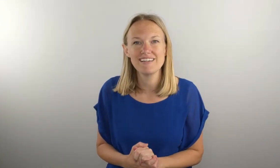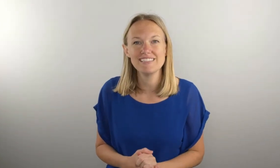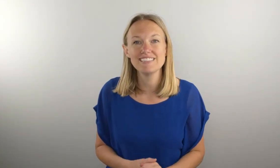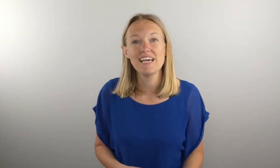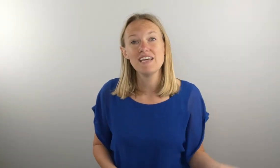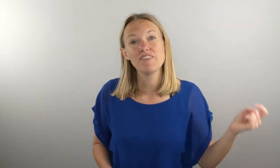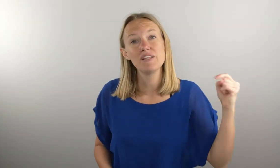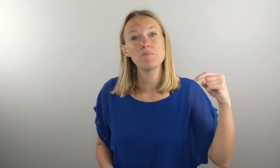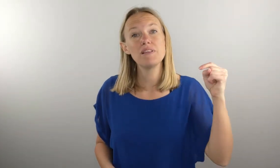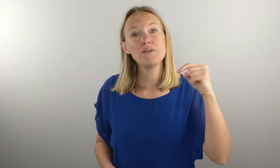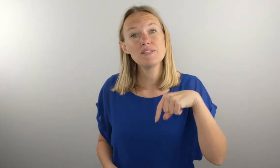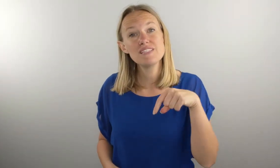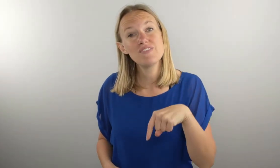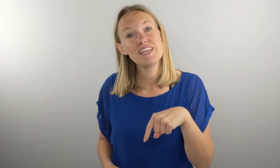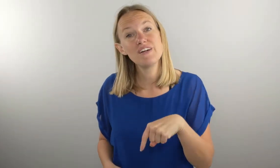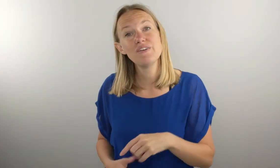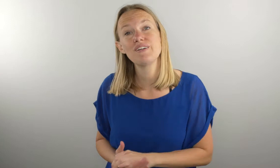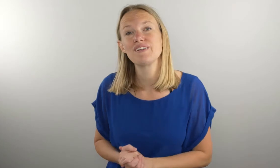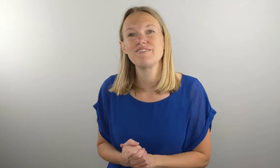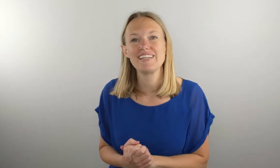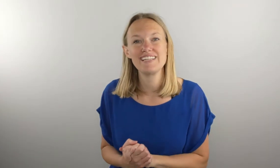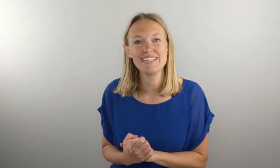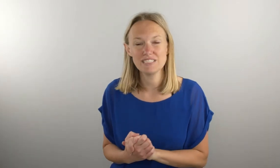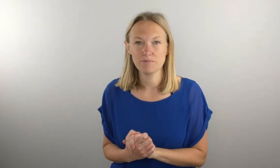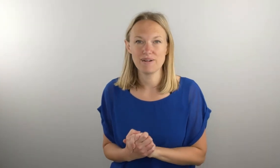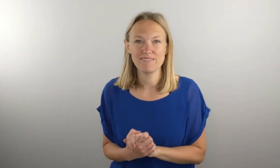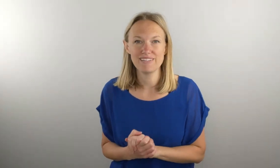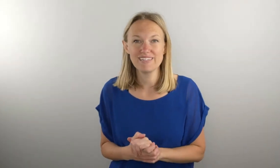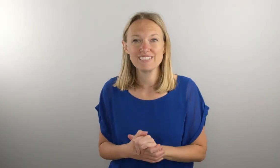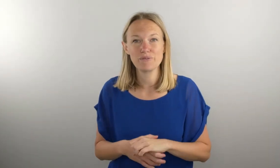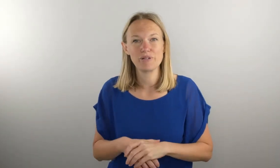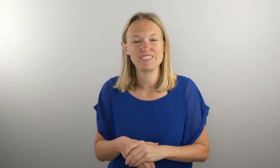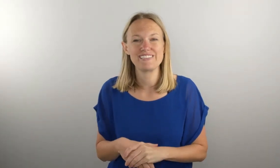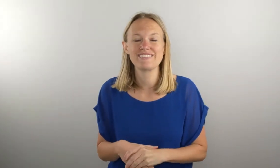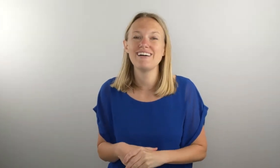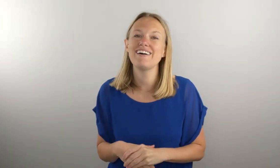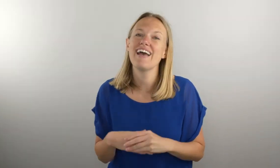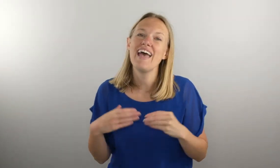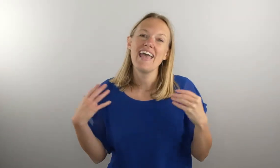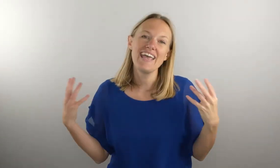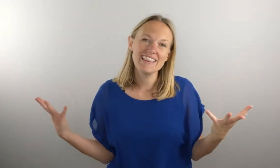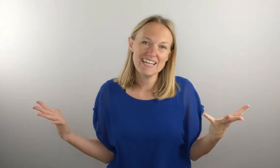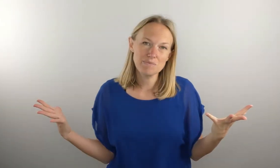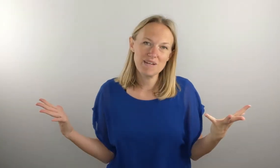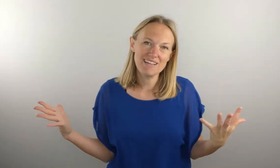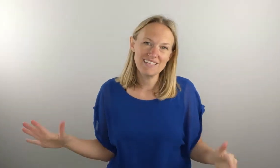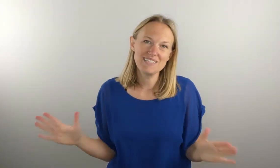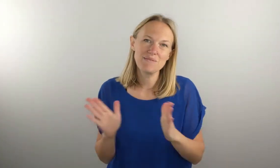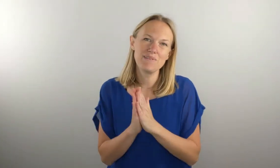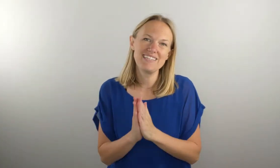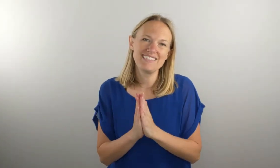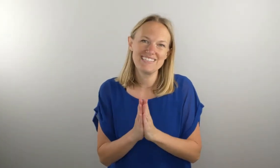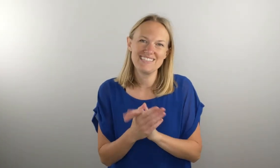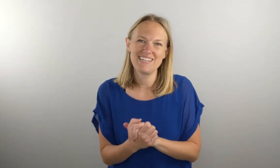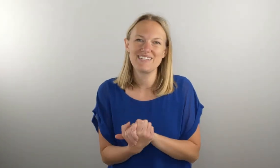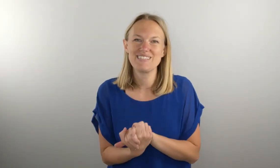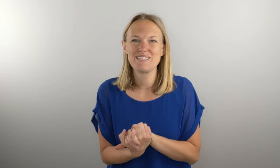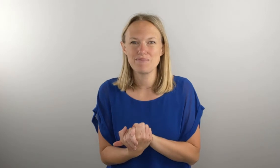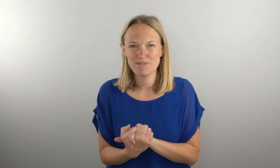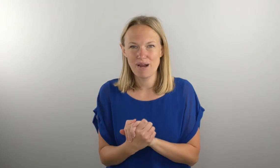signs. If you look below this video, you're going to find a link to print off lyrics or purchase the song. And last but not least, please consider subscribing